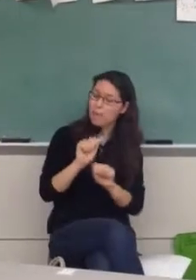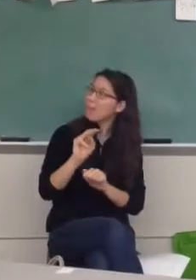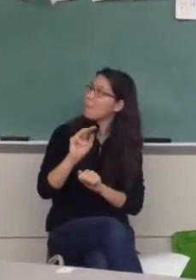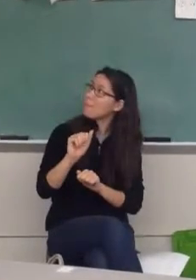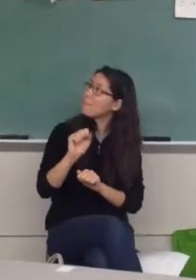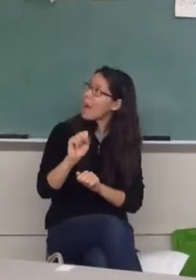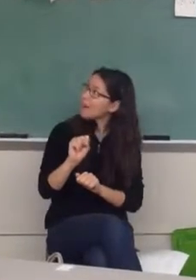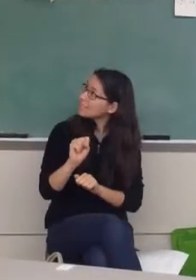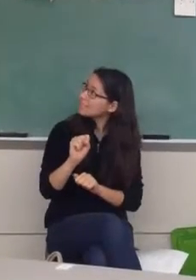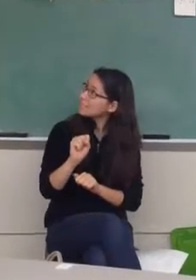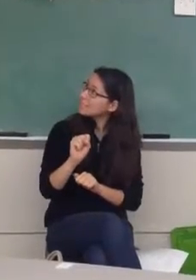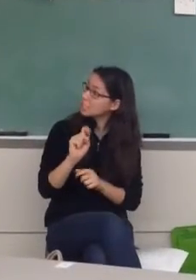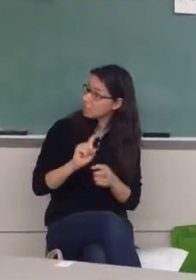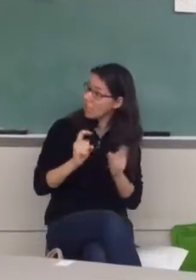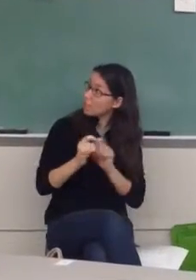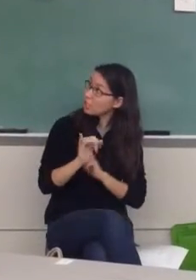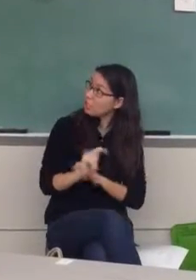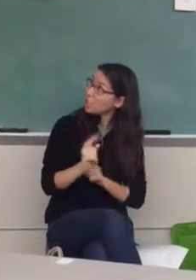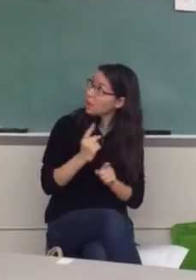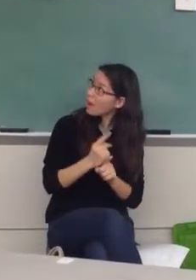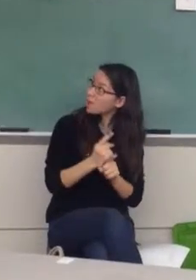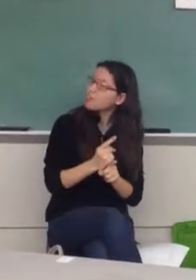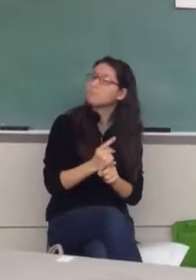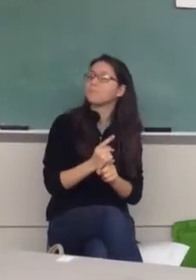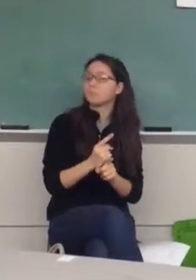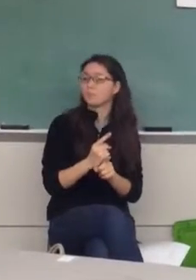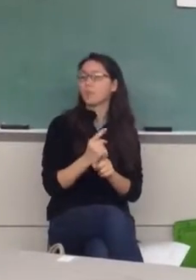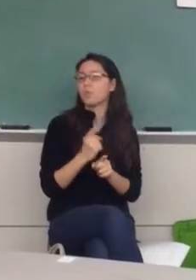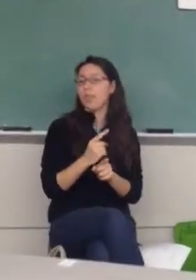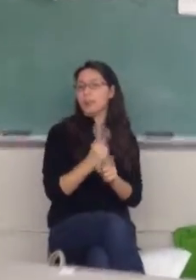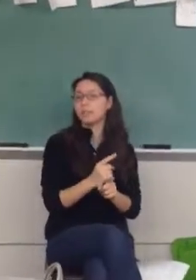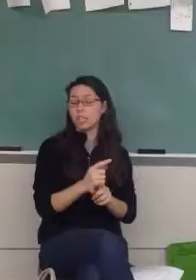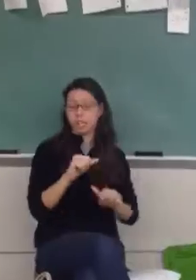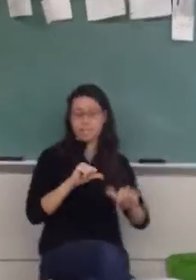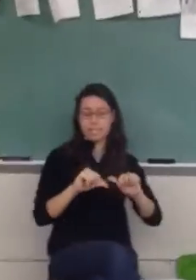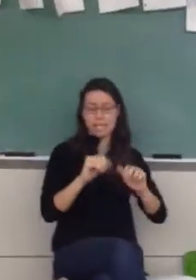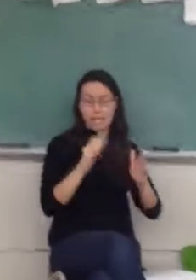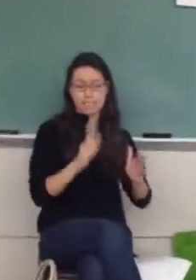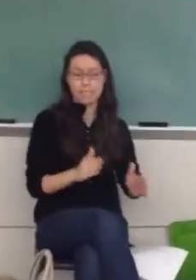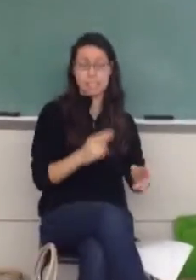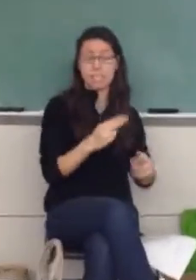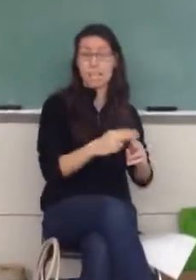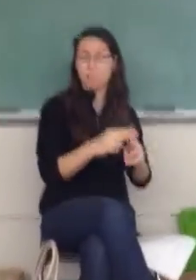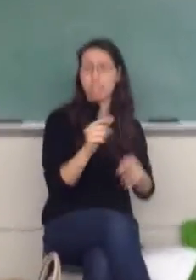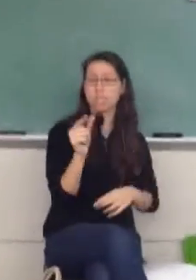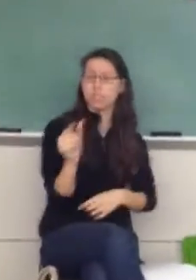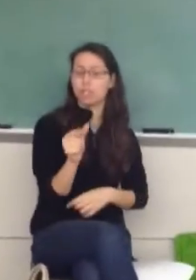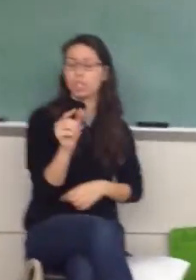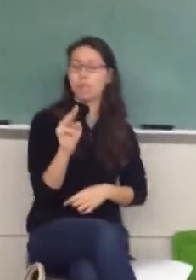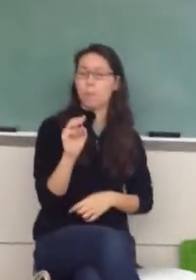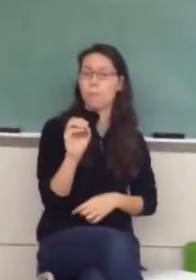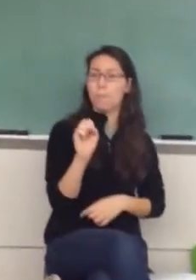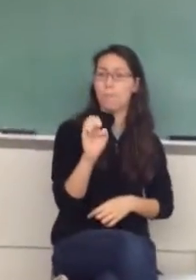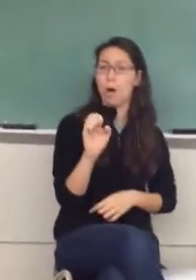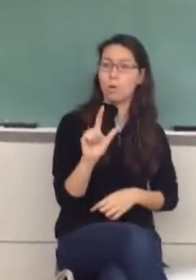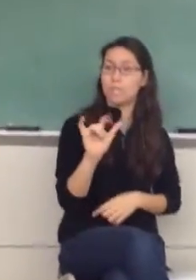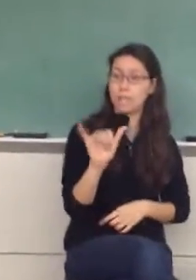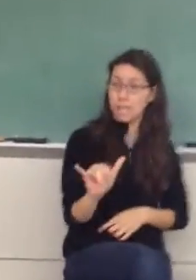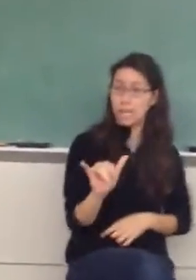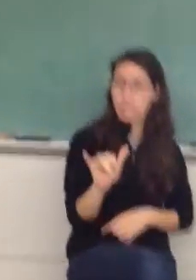G. Moseley, the scientist, started arranging it instead of by atomic mass, arranging it by atomic number. What else?